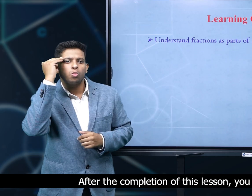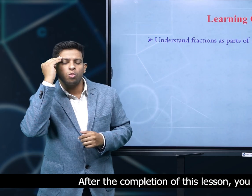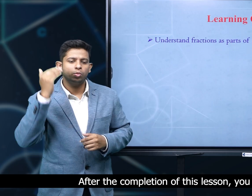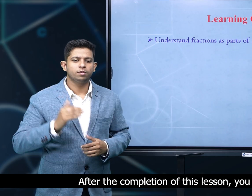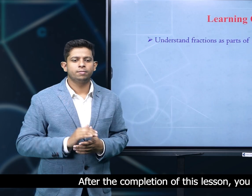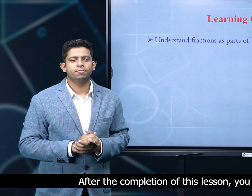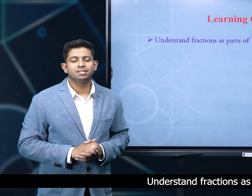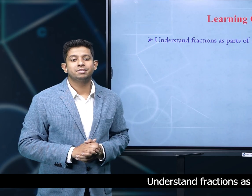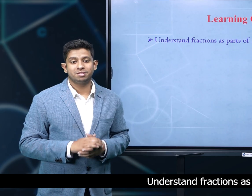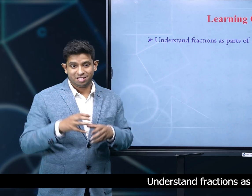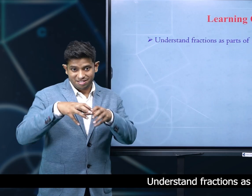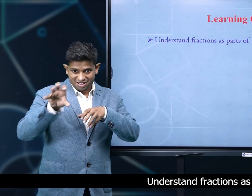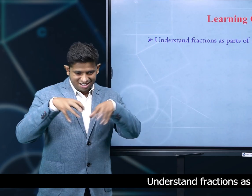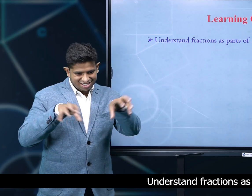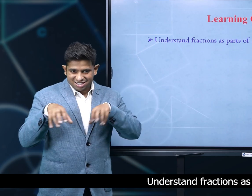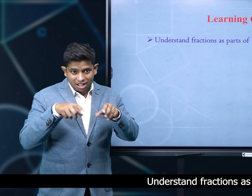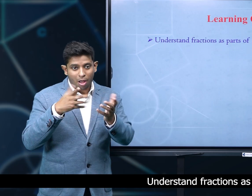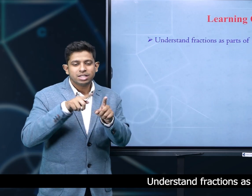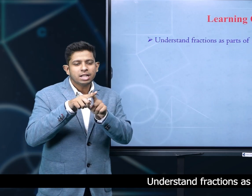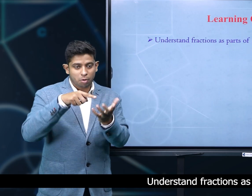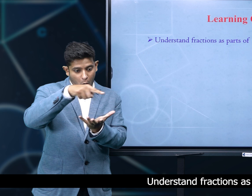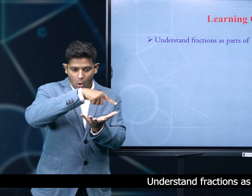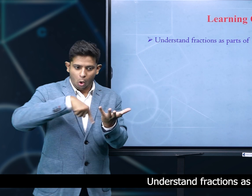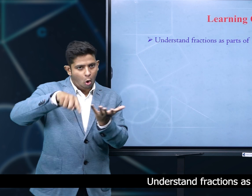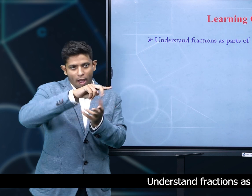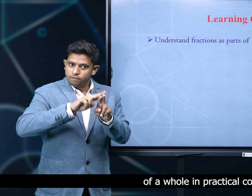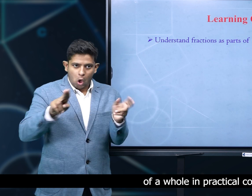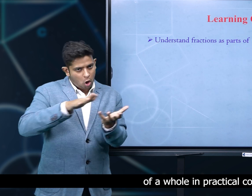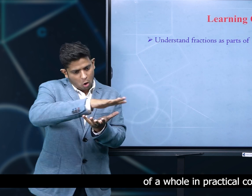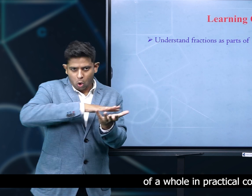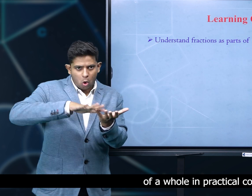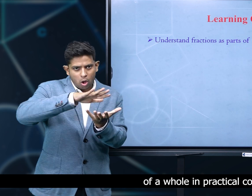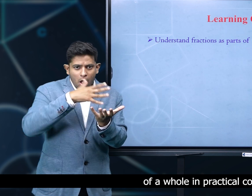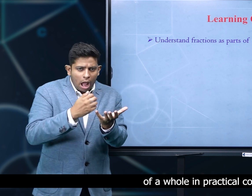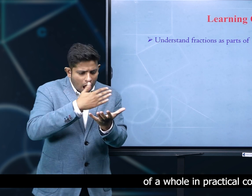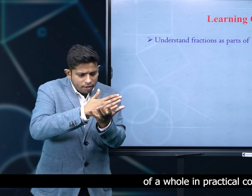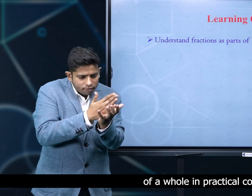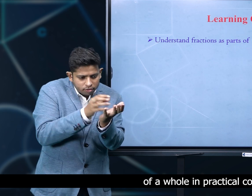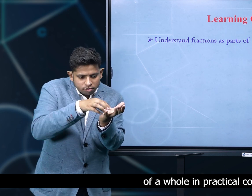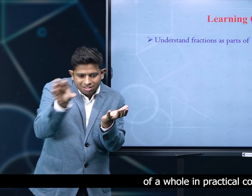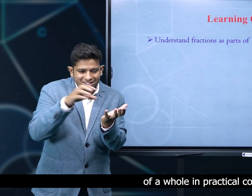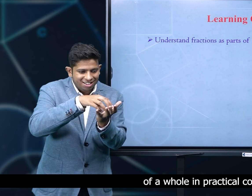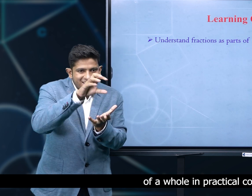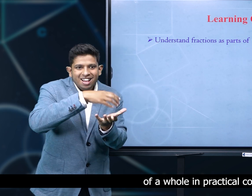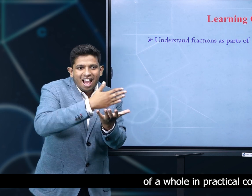know: understand fractions as parts of a whole in practical contexts.